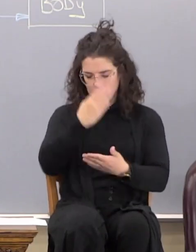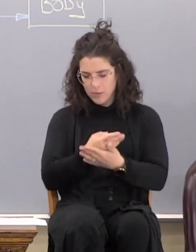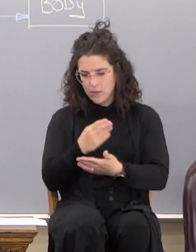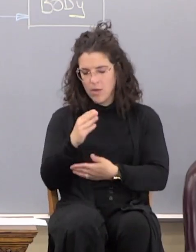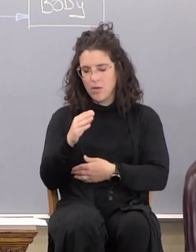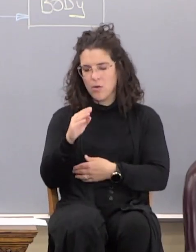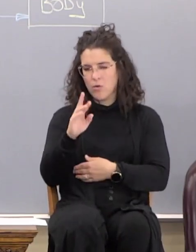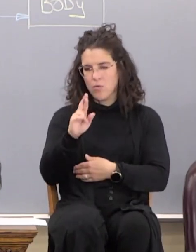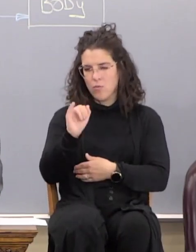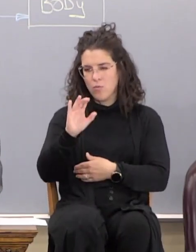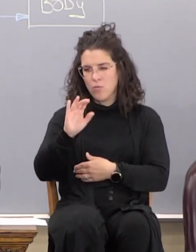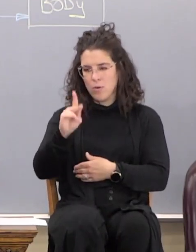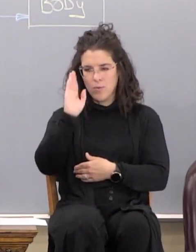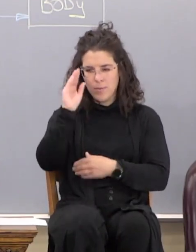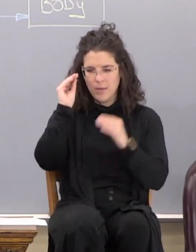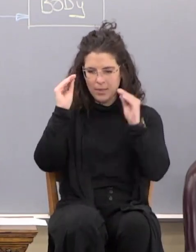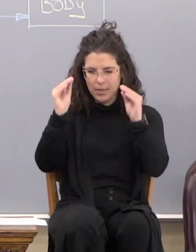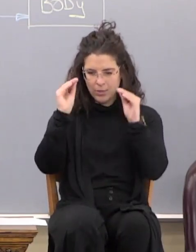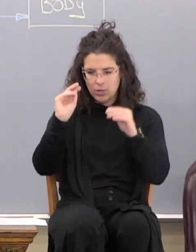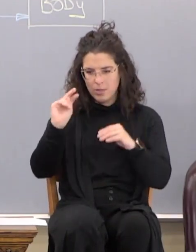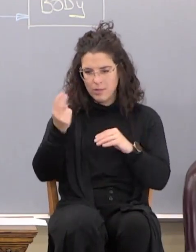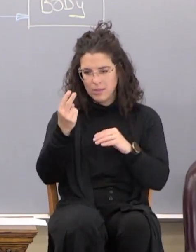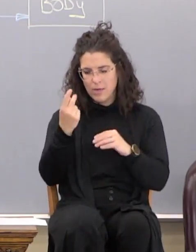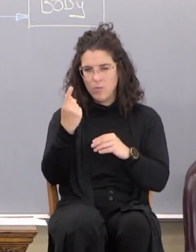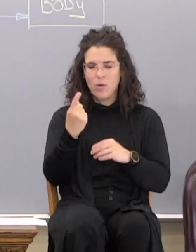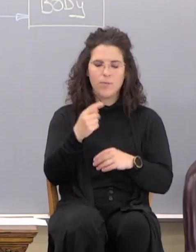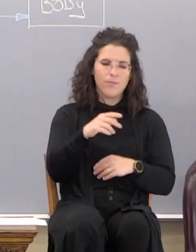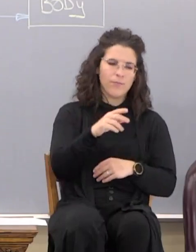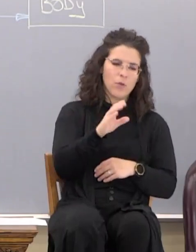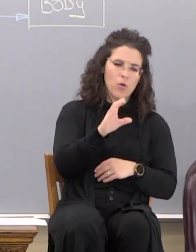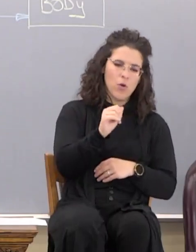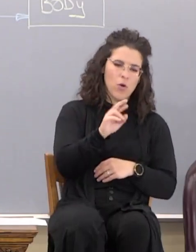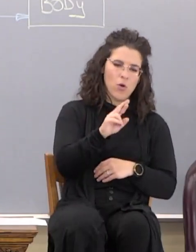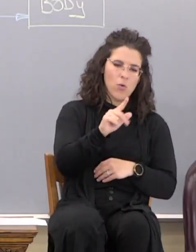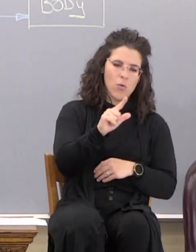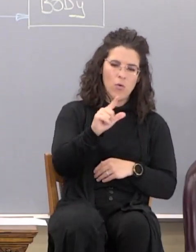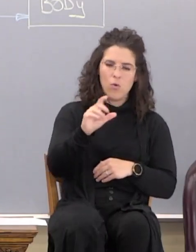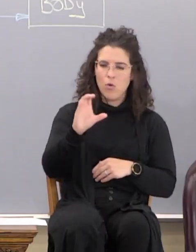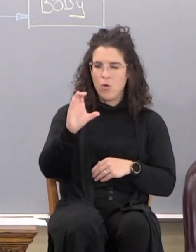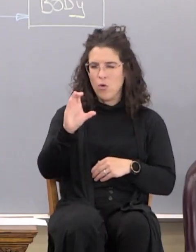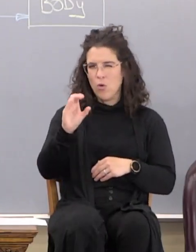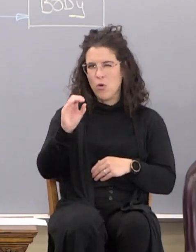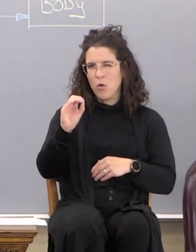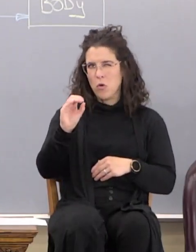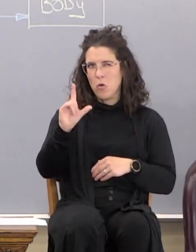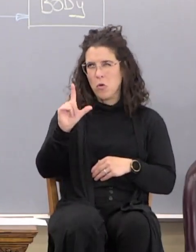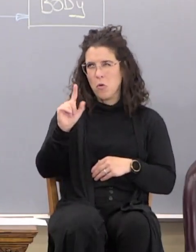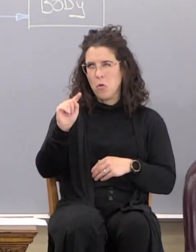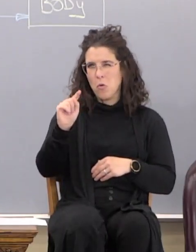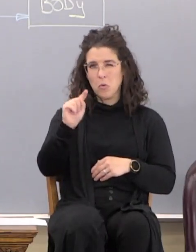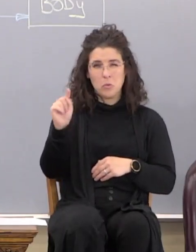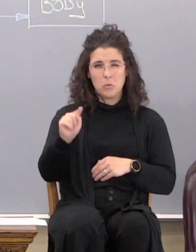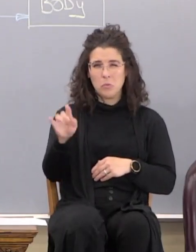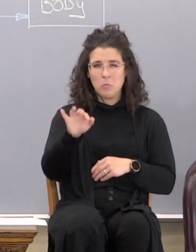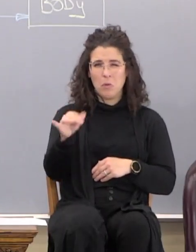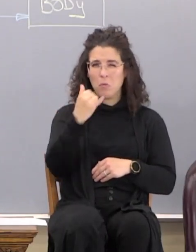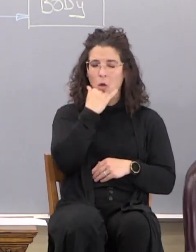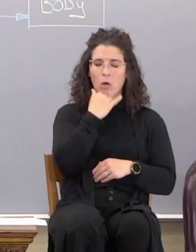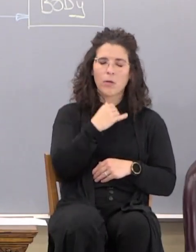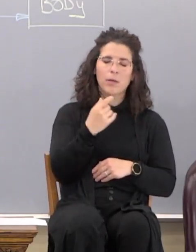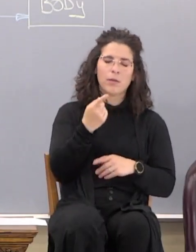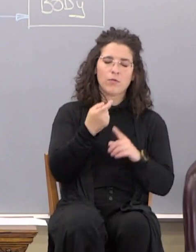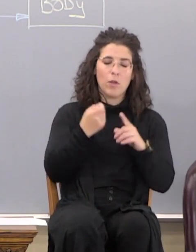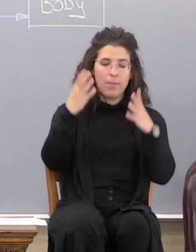Netherlands. Carl is originally from South Africa. He married a girl in the Netherlands and lives there now and has ministry there. He'll be